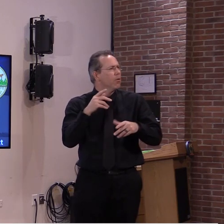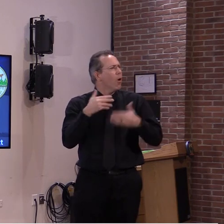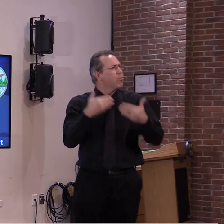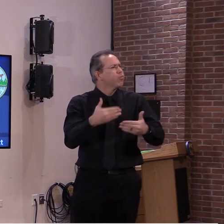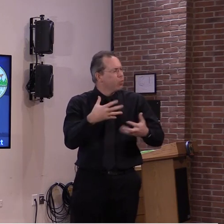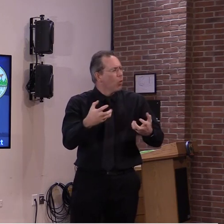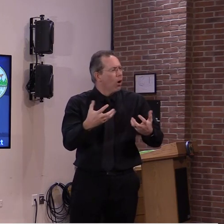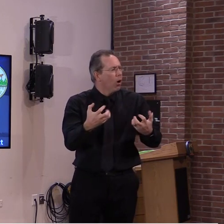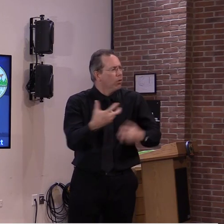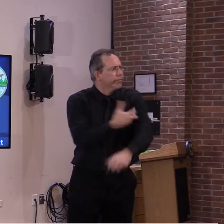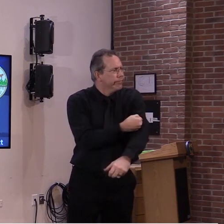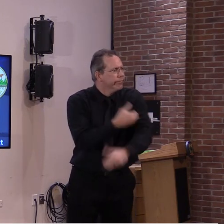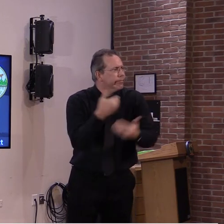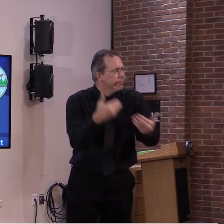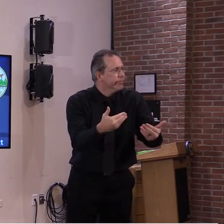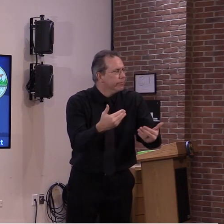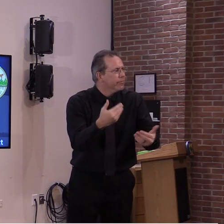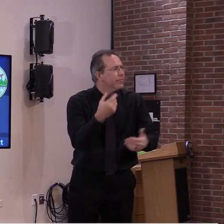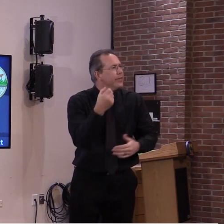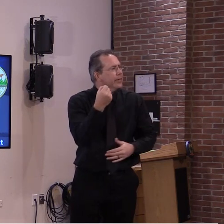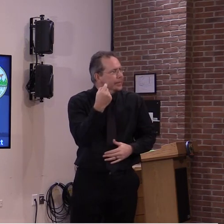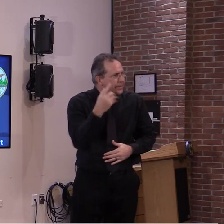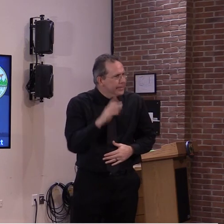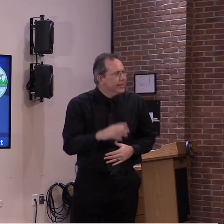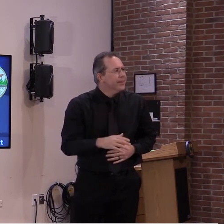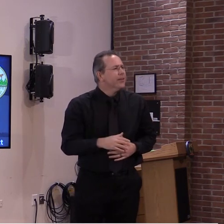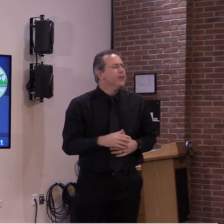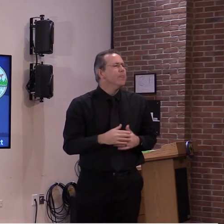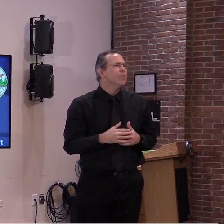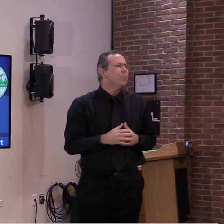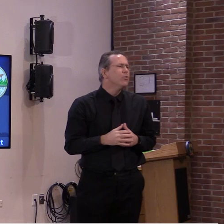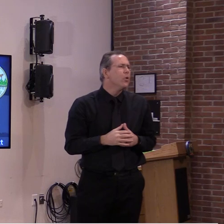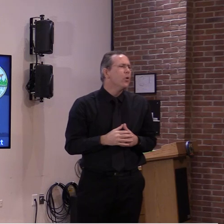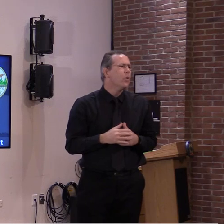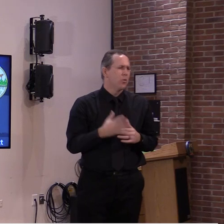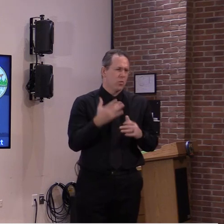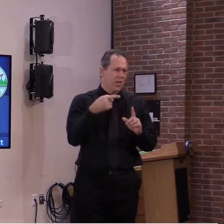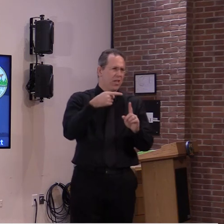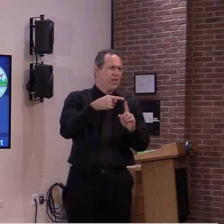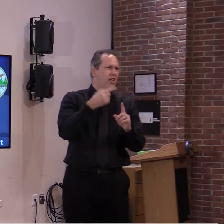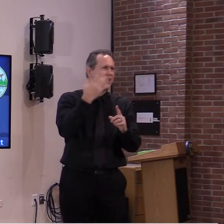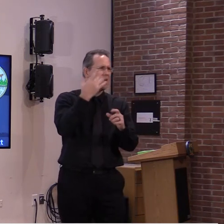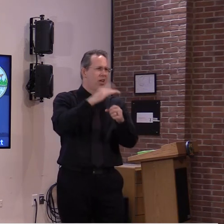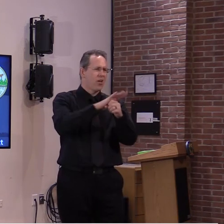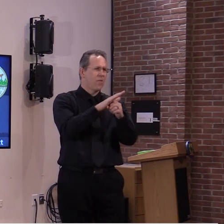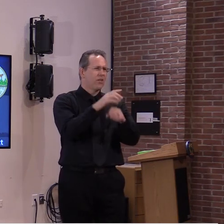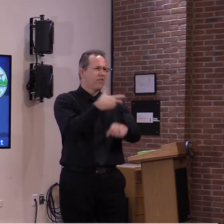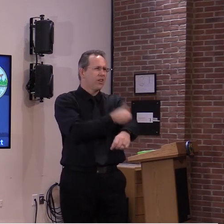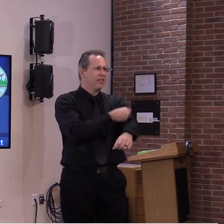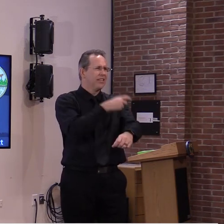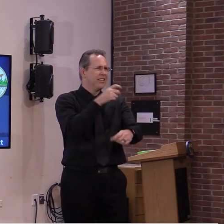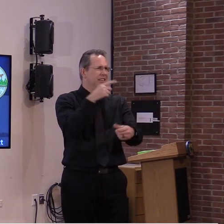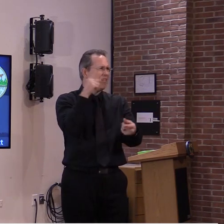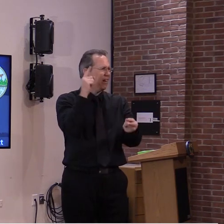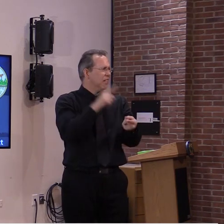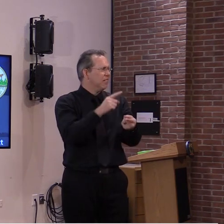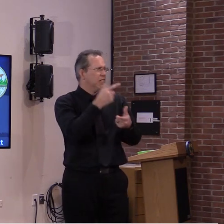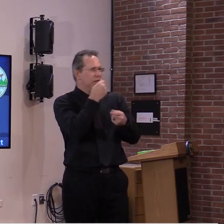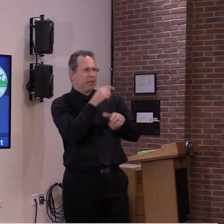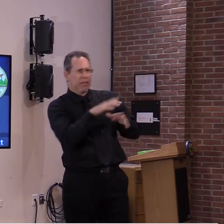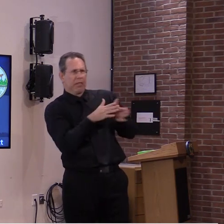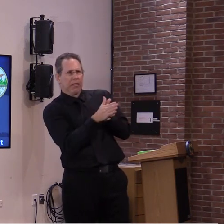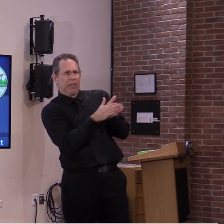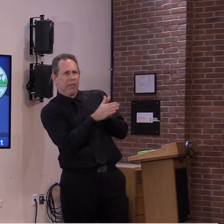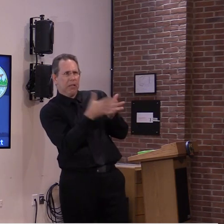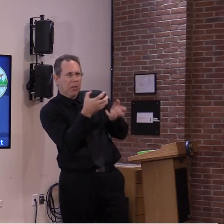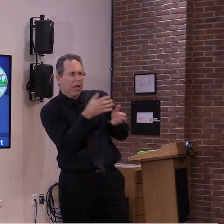COVID vaccine less appealing to someone who might not have even been vaccine hesitant and now is adding their name to that list?